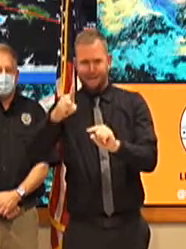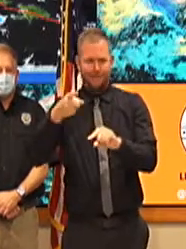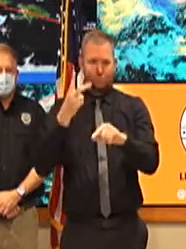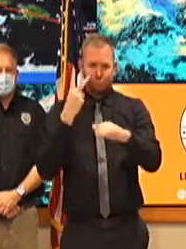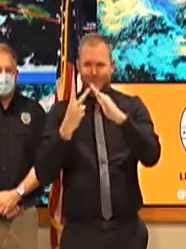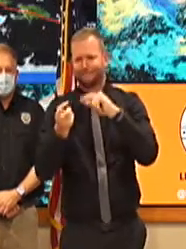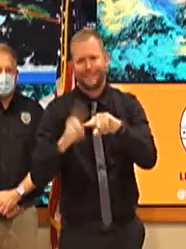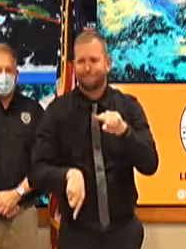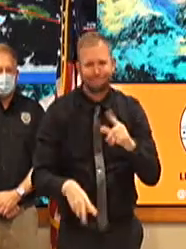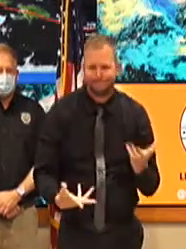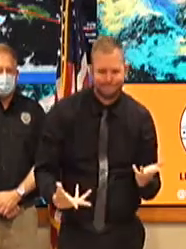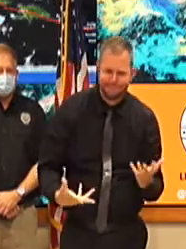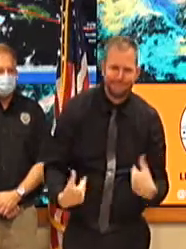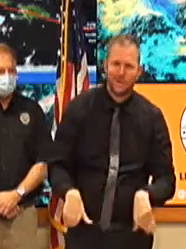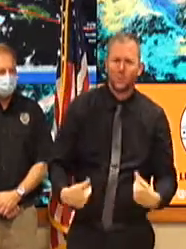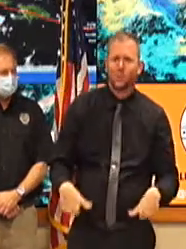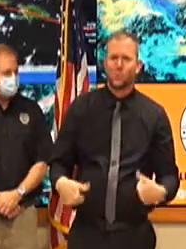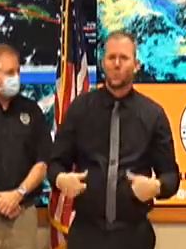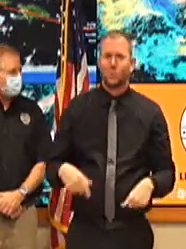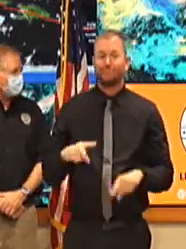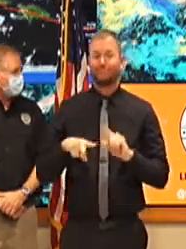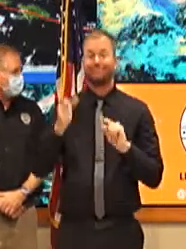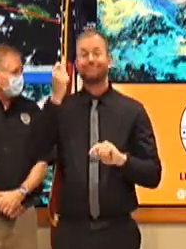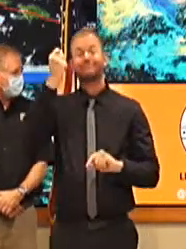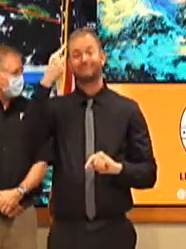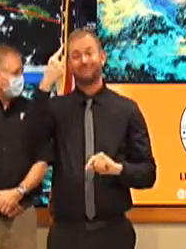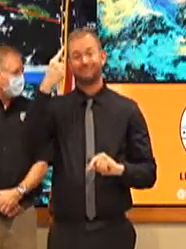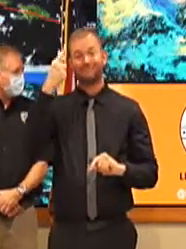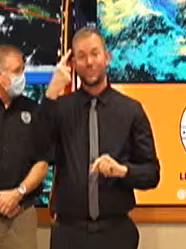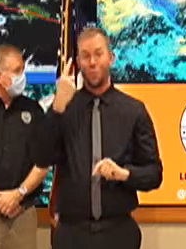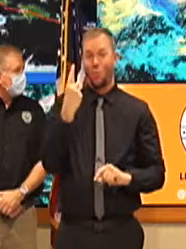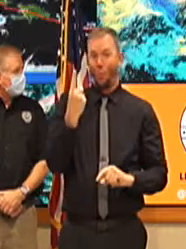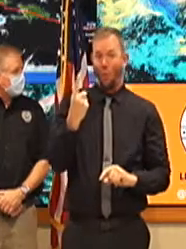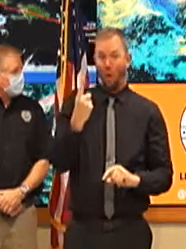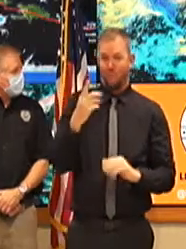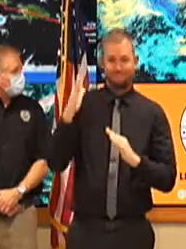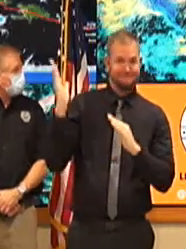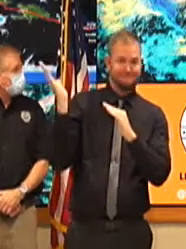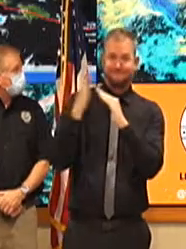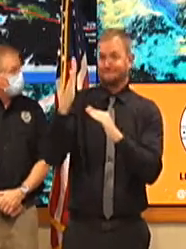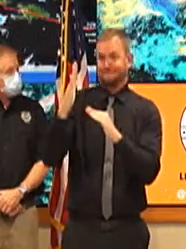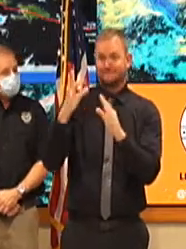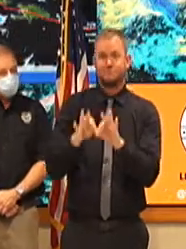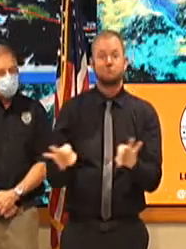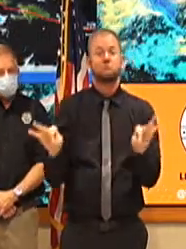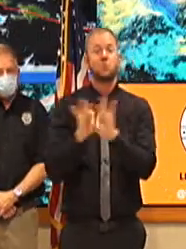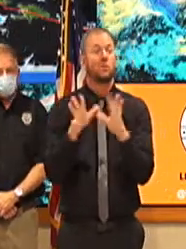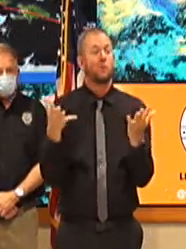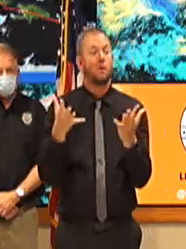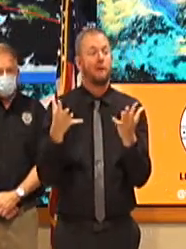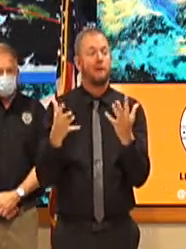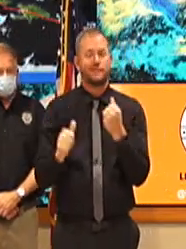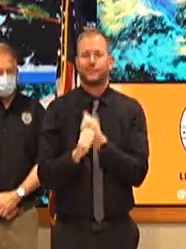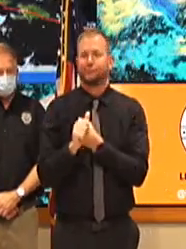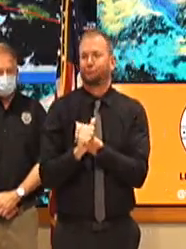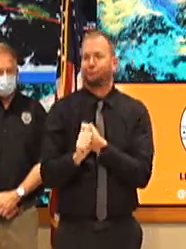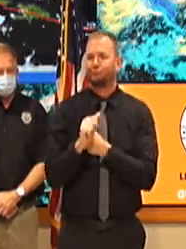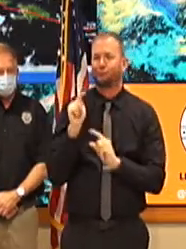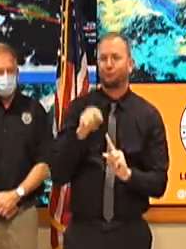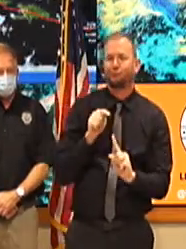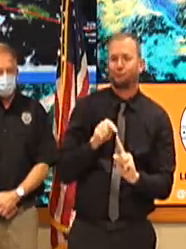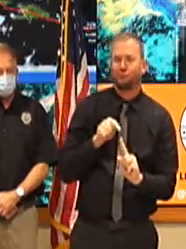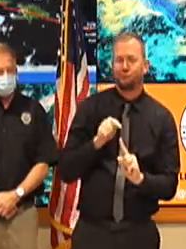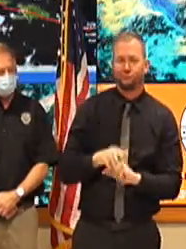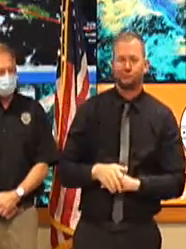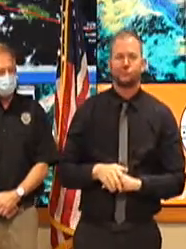is that this is a dangerous storm, and it has gone from a Category 2